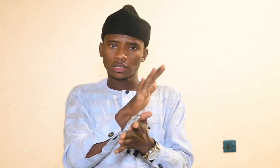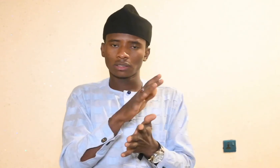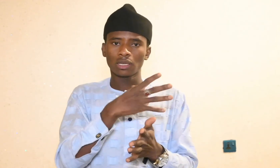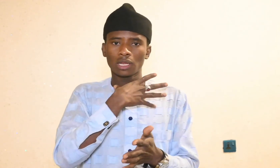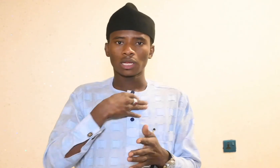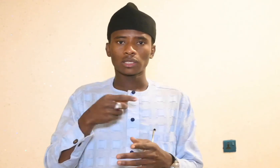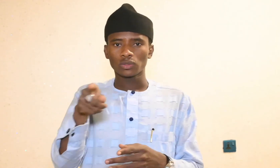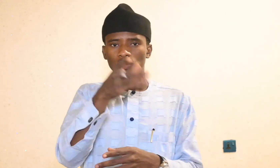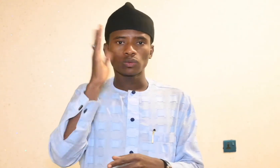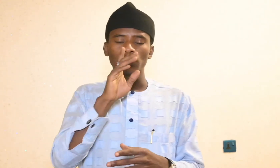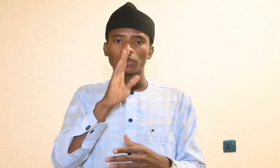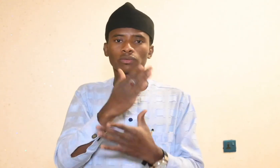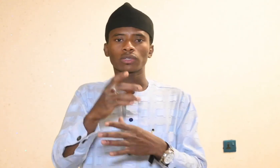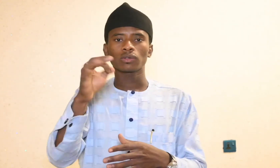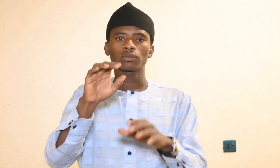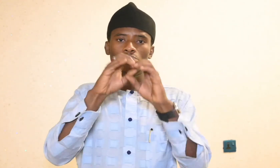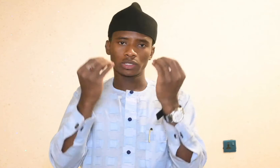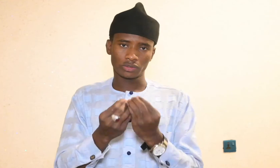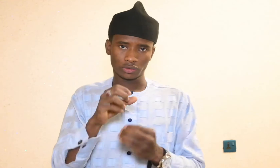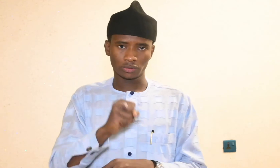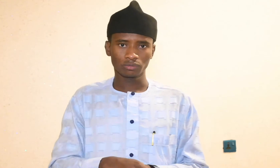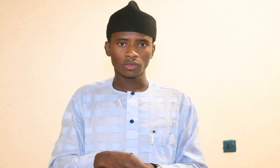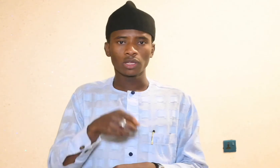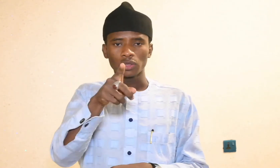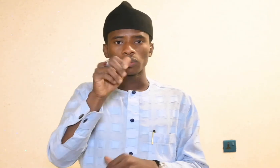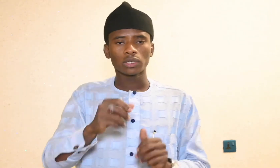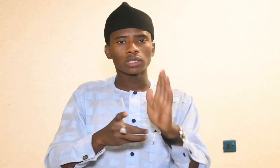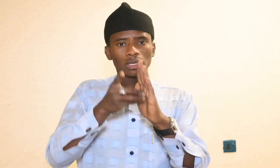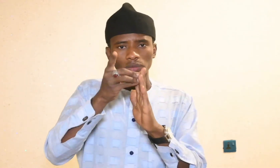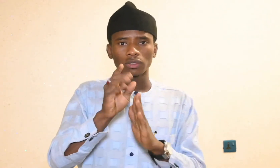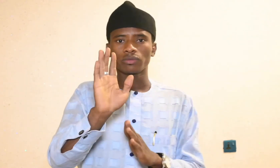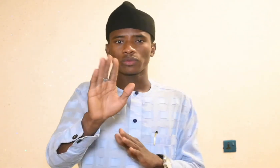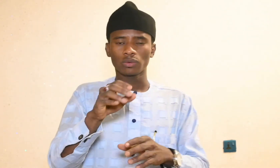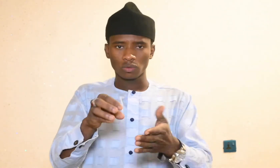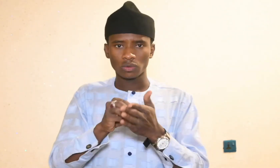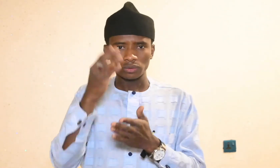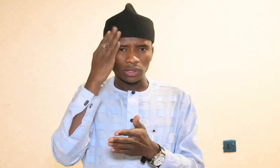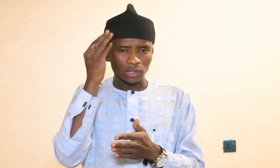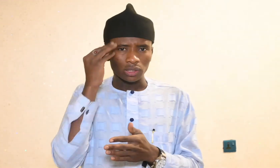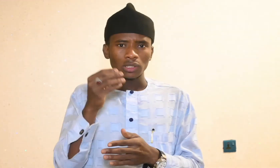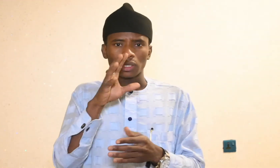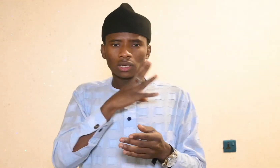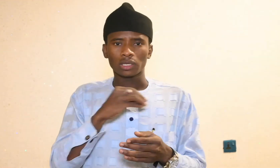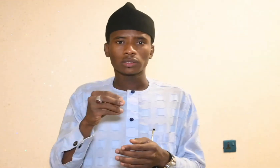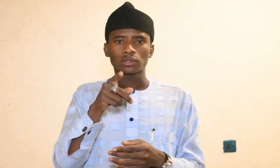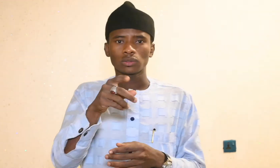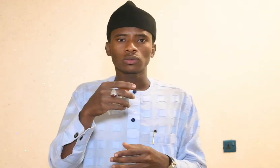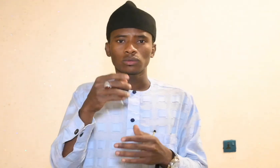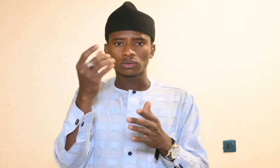of the organizations. There is a lot of demand even as a volunteer. You need to demonstrate your passion and your ability to work